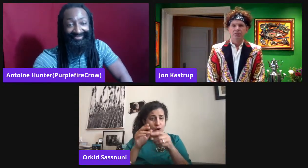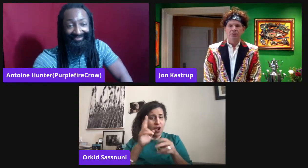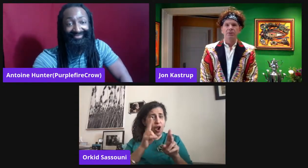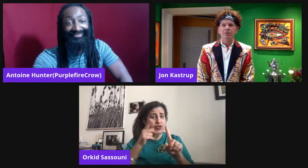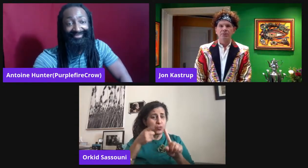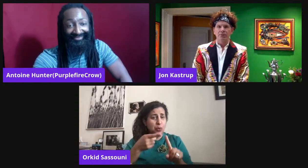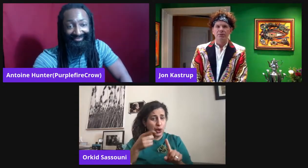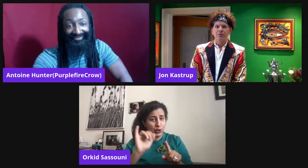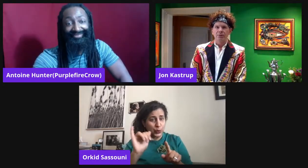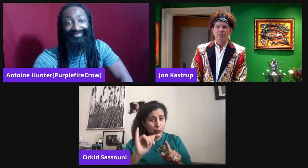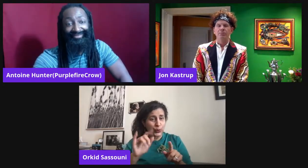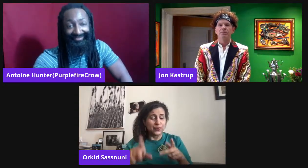Deaf Bear,